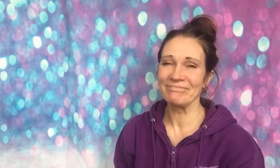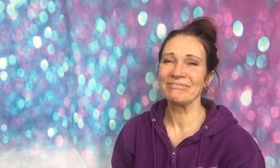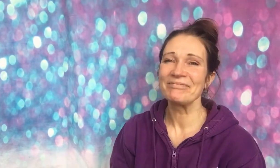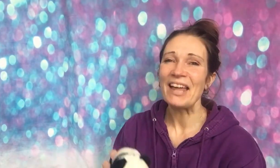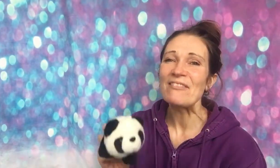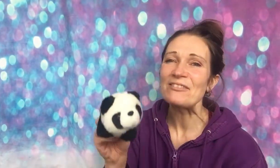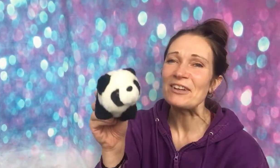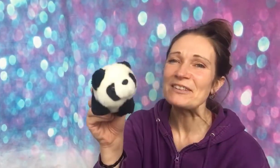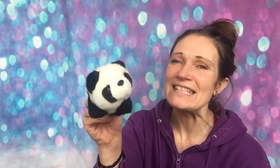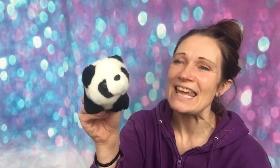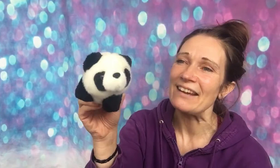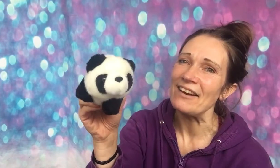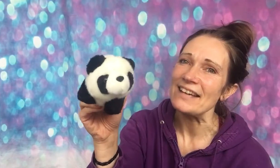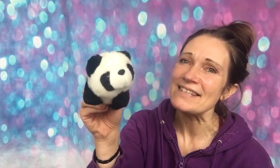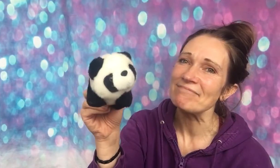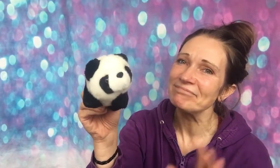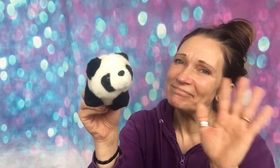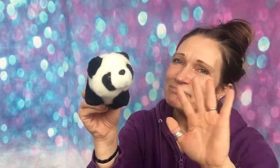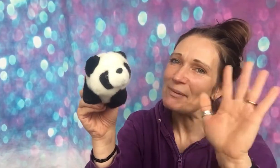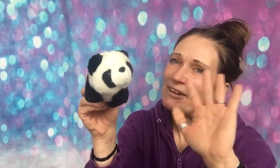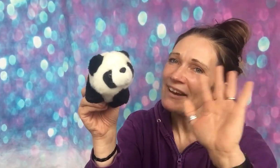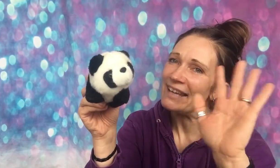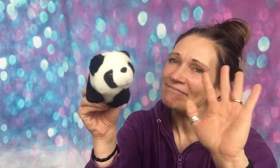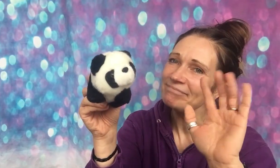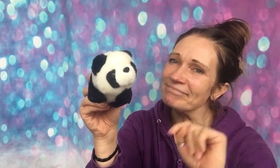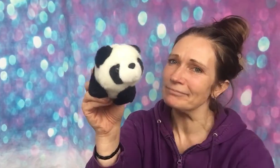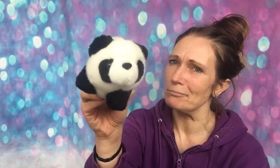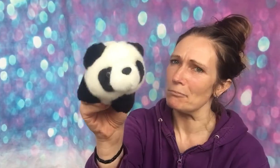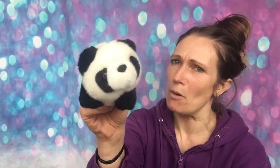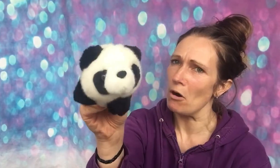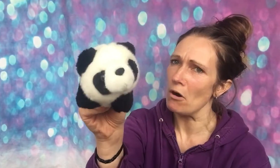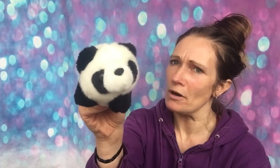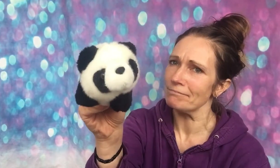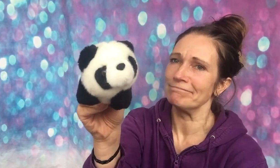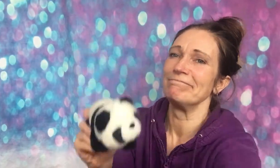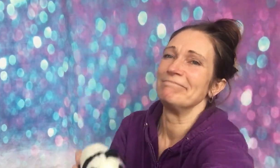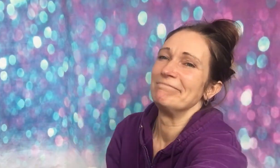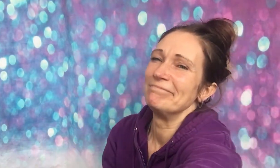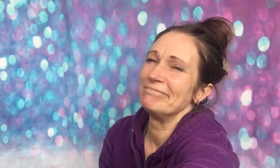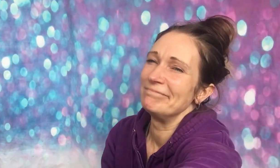Have a fun day, guys. Bye bye. Bye-bye.